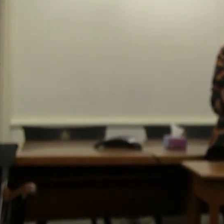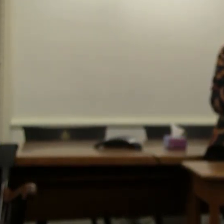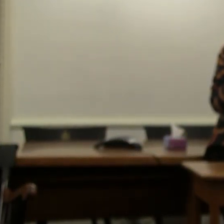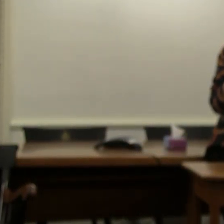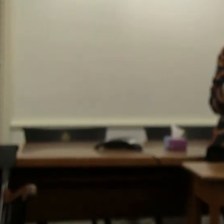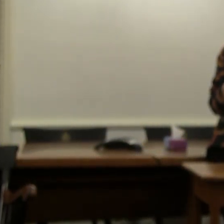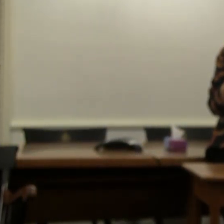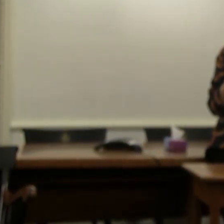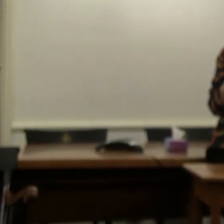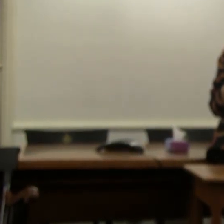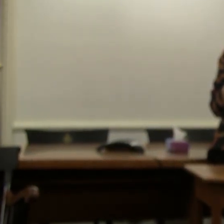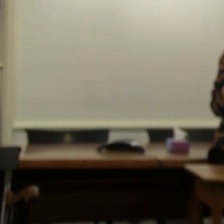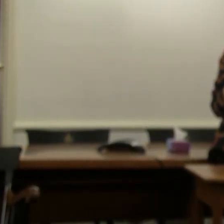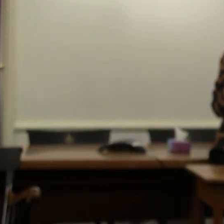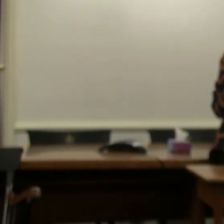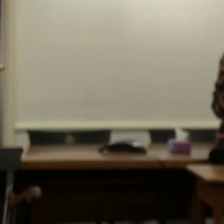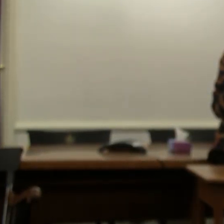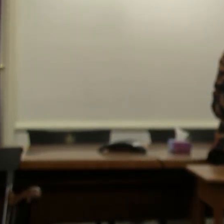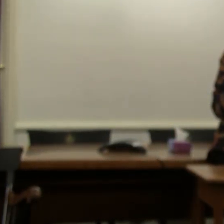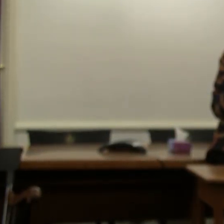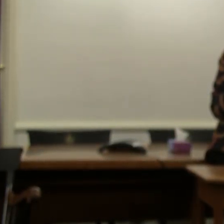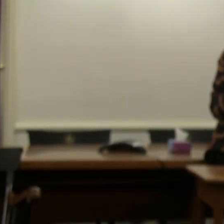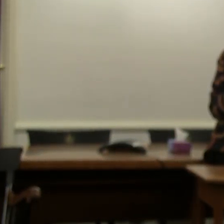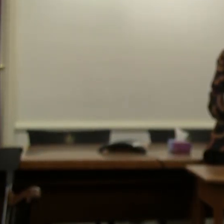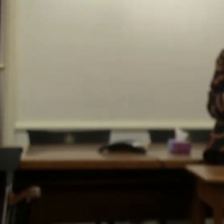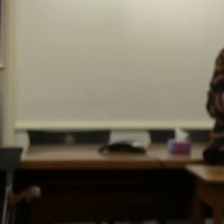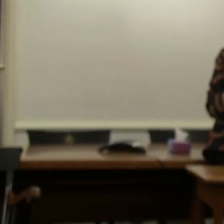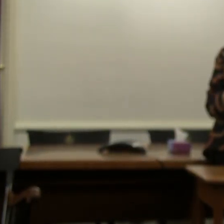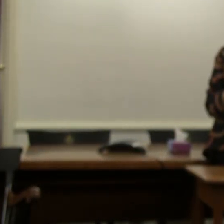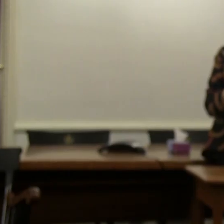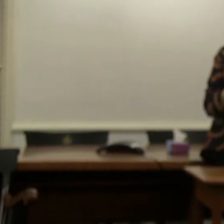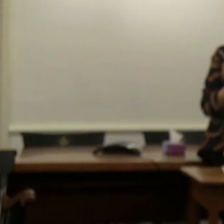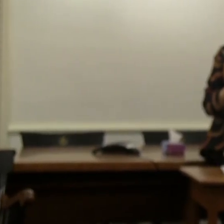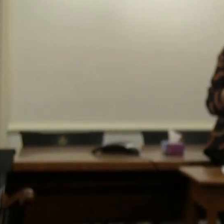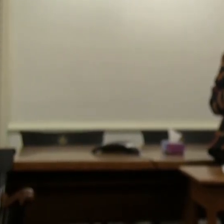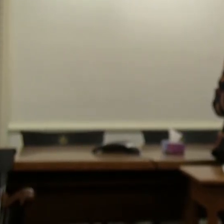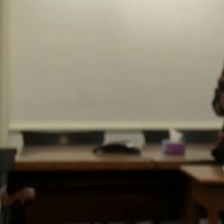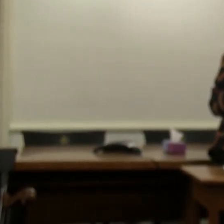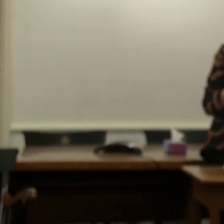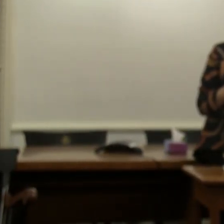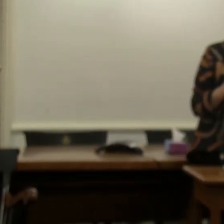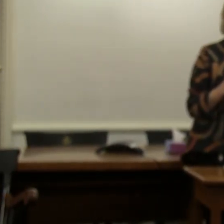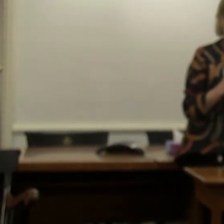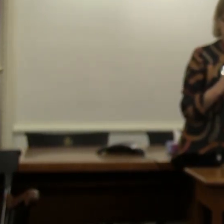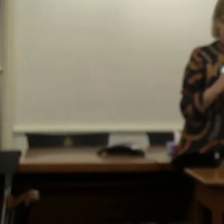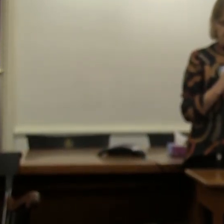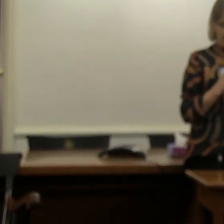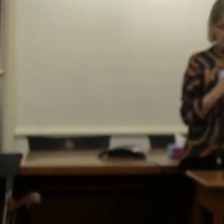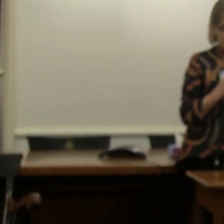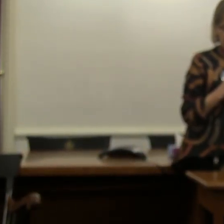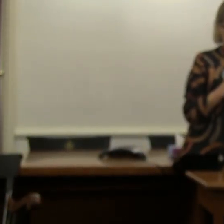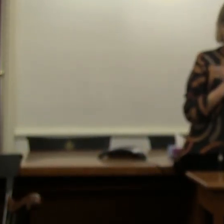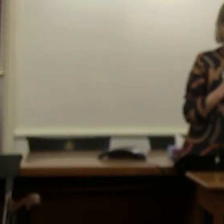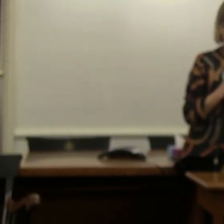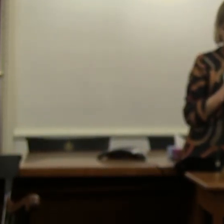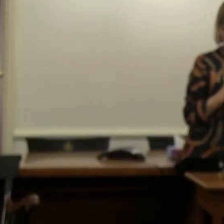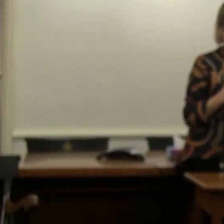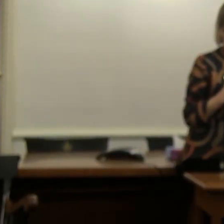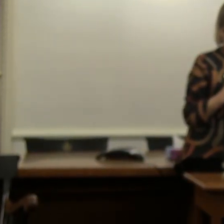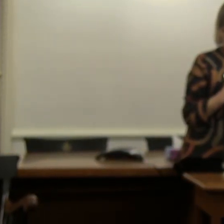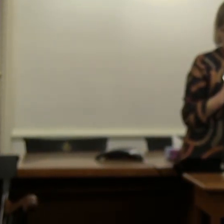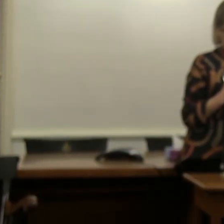of 2018 will be presenting their projects and will be graduating, so we hope that you will join us in celebrating their success at 3 o'clock